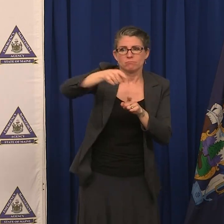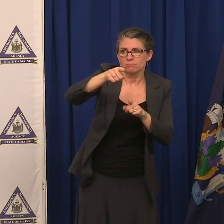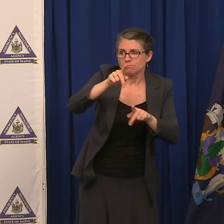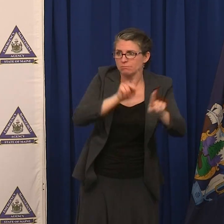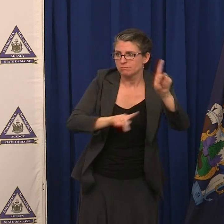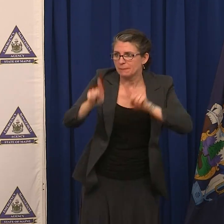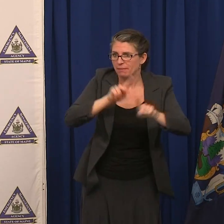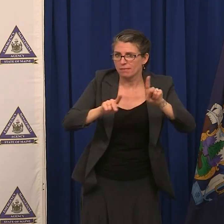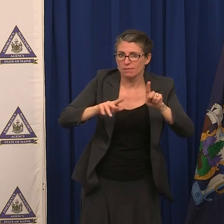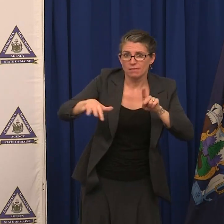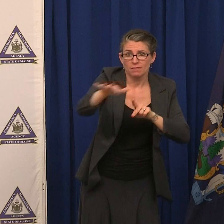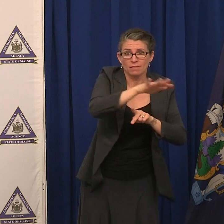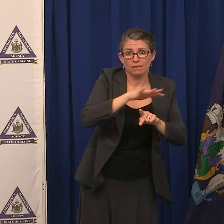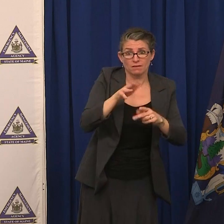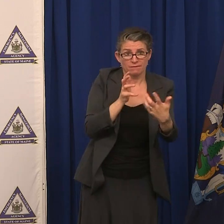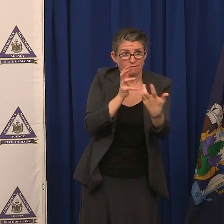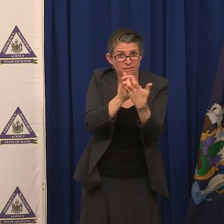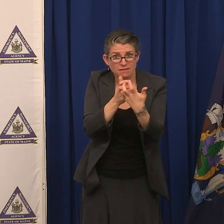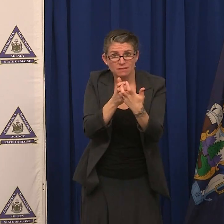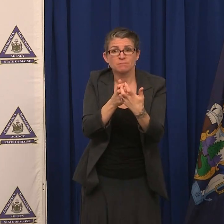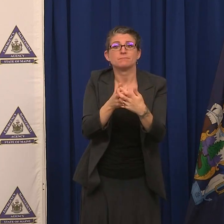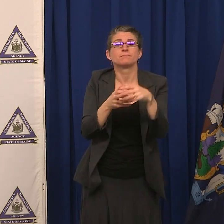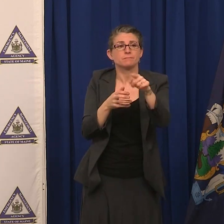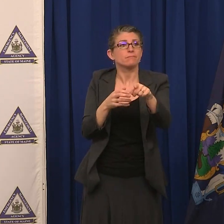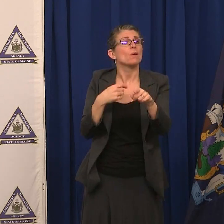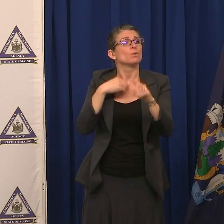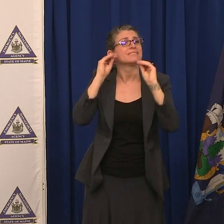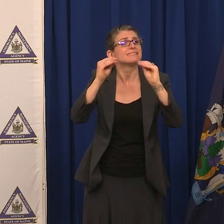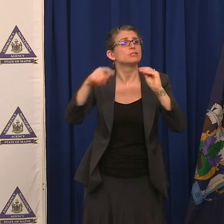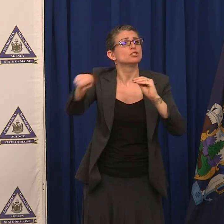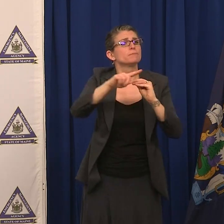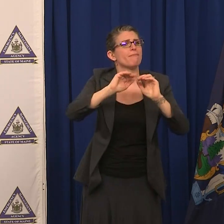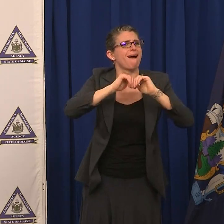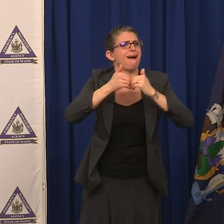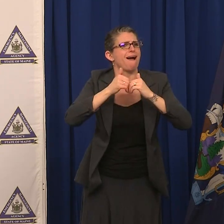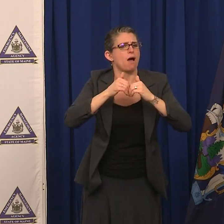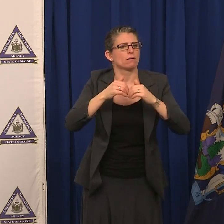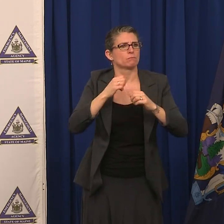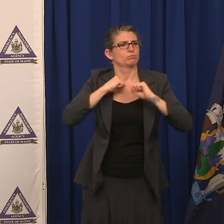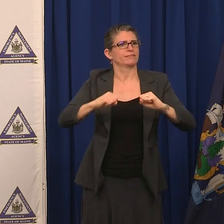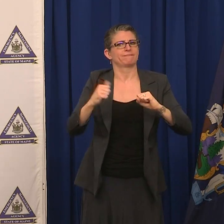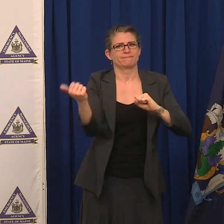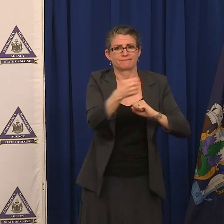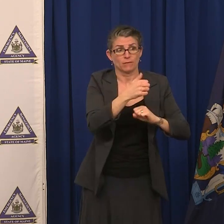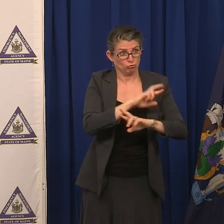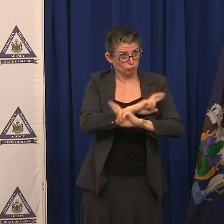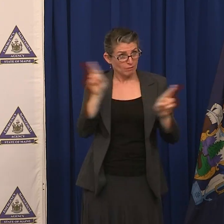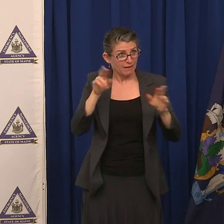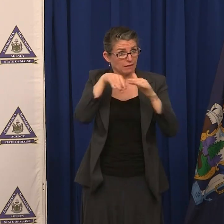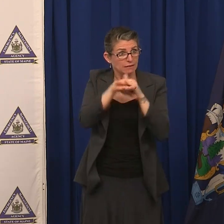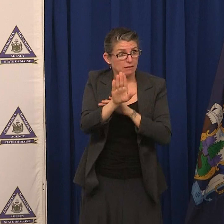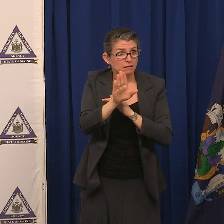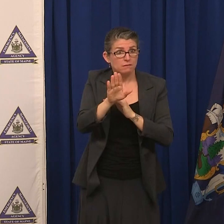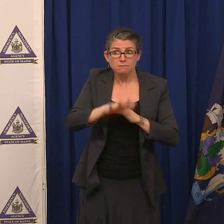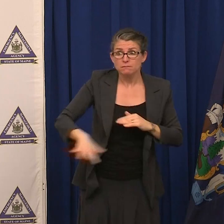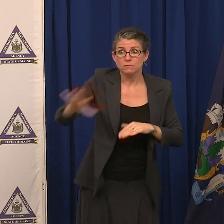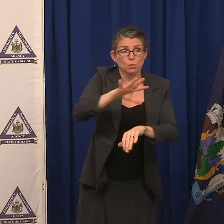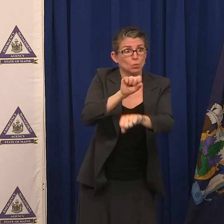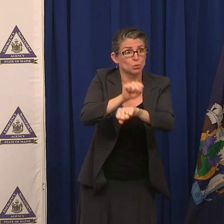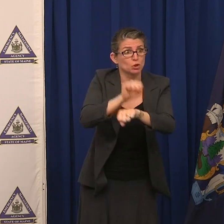need. So we get from experts the number of resources that are needed under different scenarios, and then we marry those